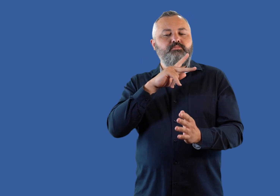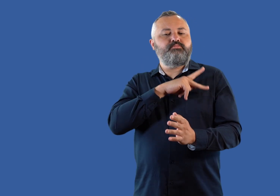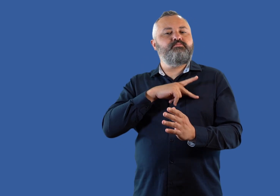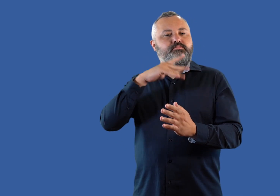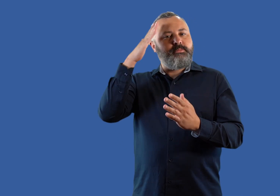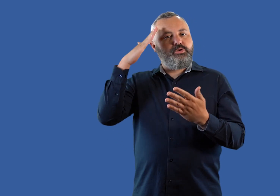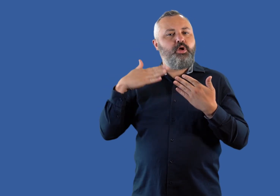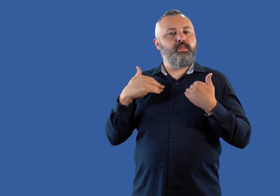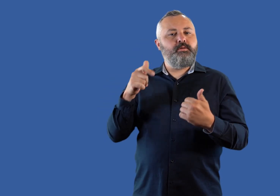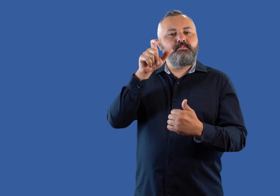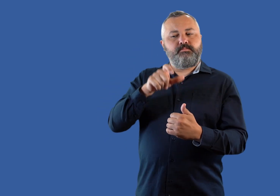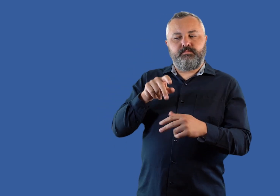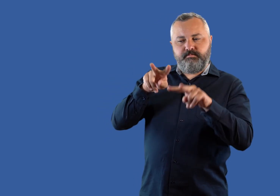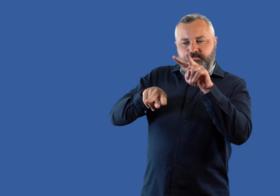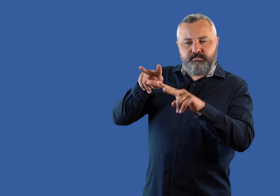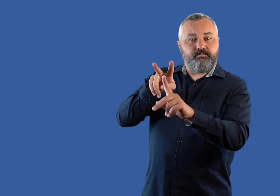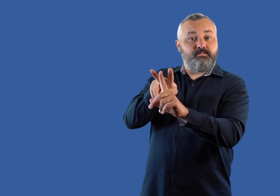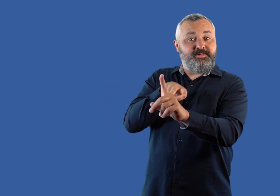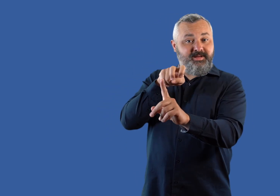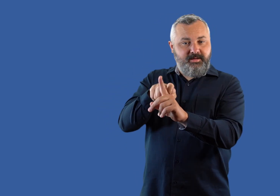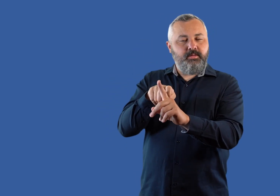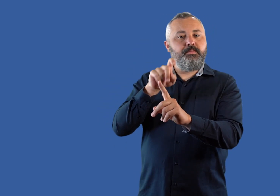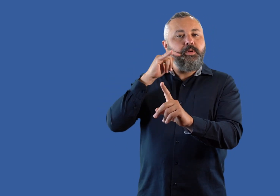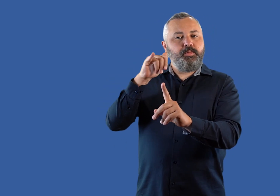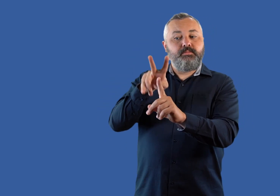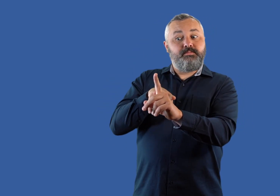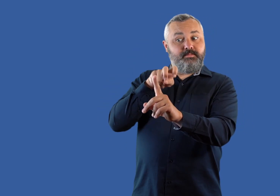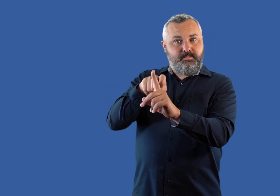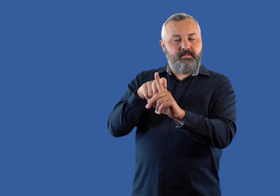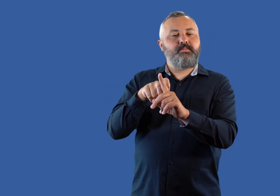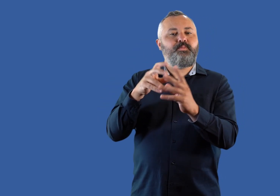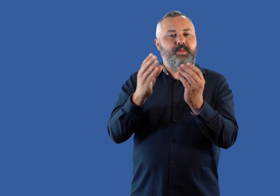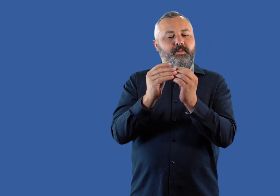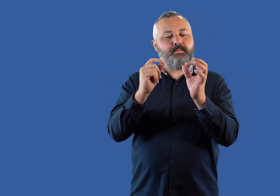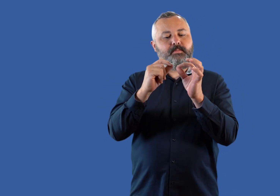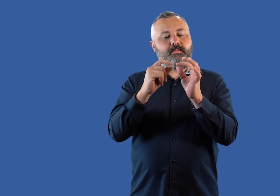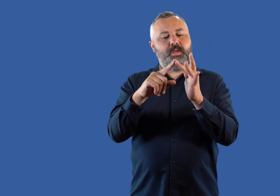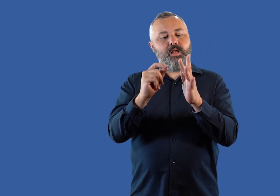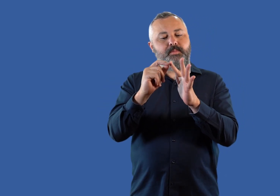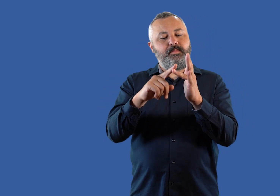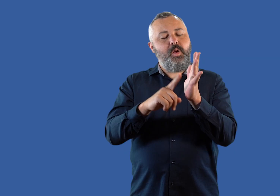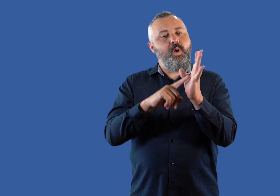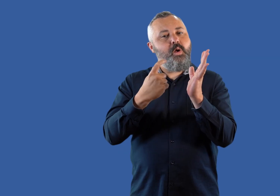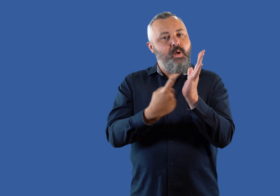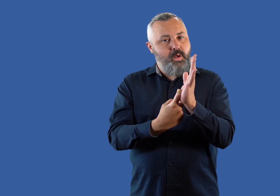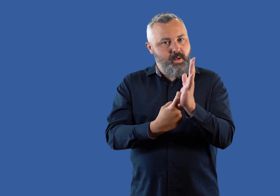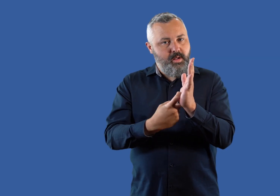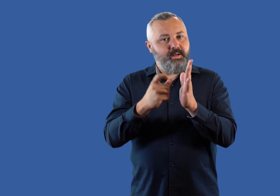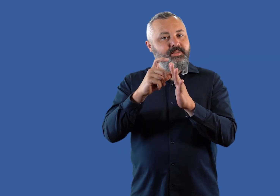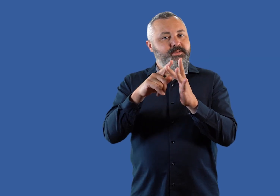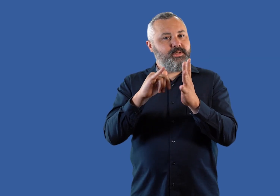are assessed by a doctor or mental health practitioner and diagnosed with bipolar